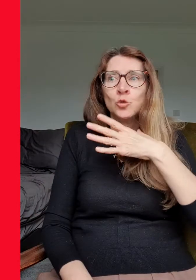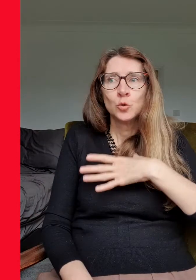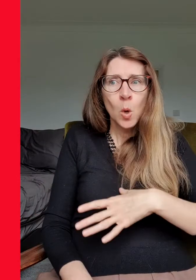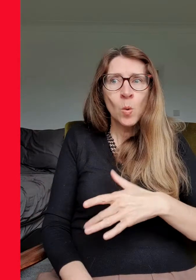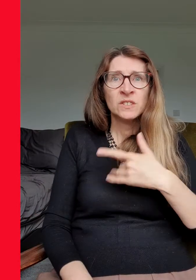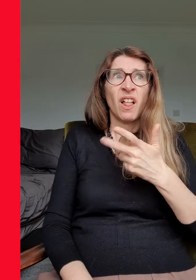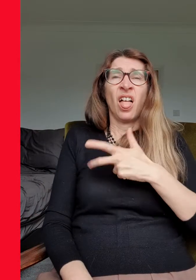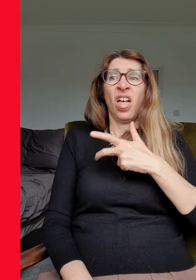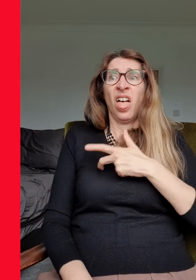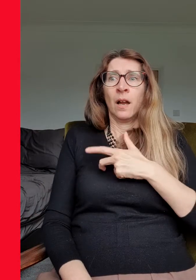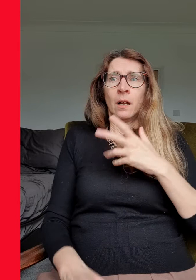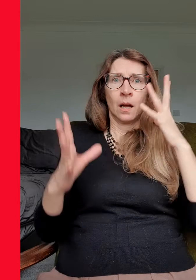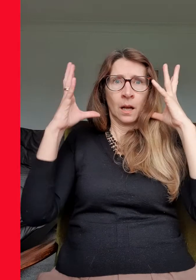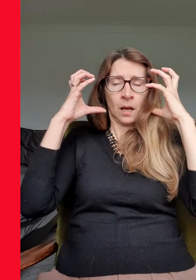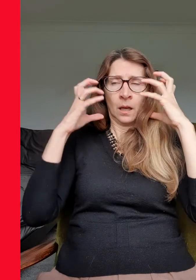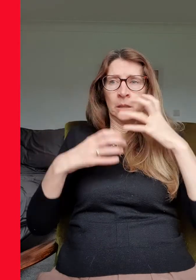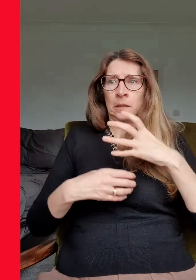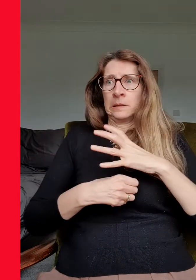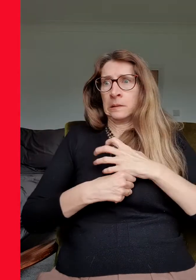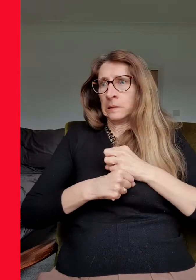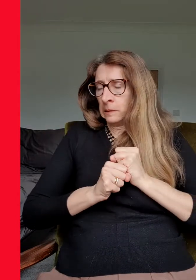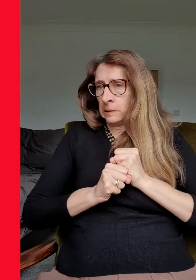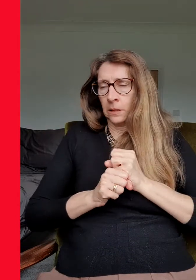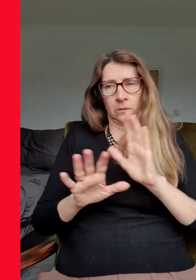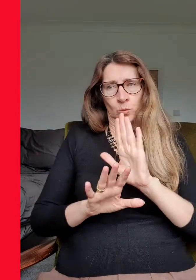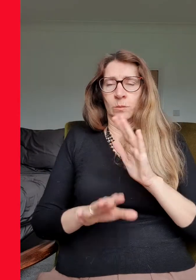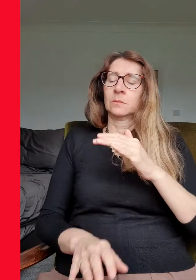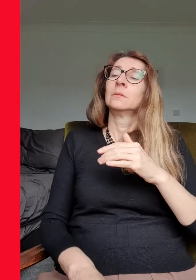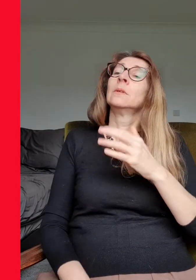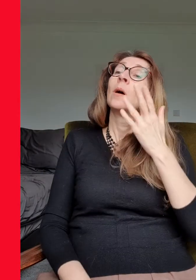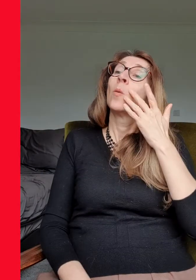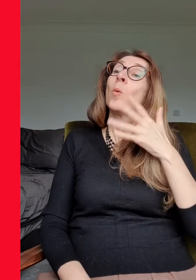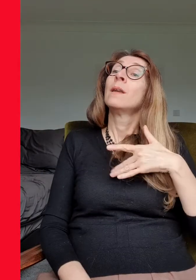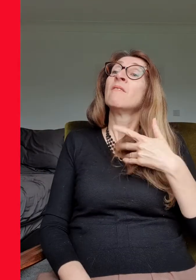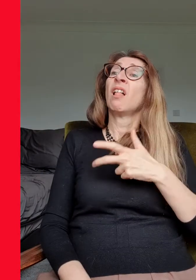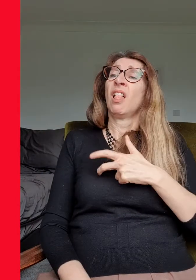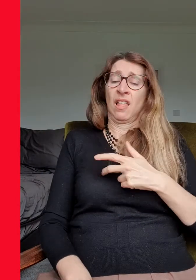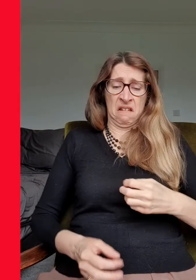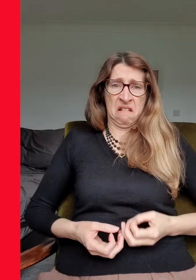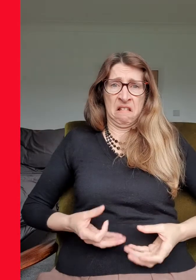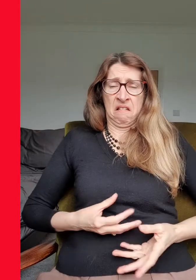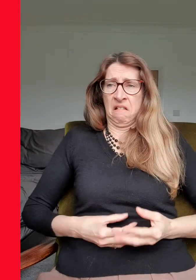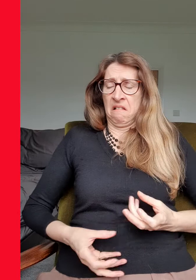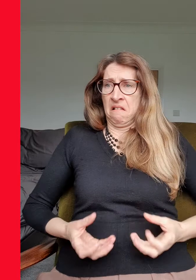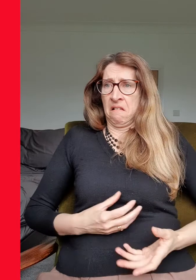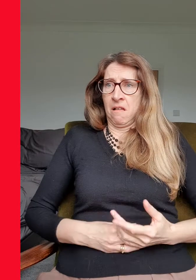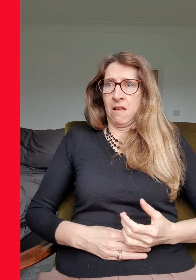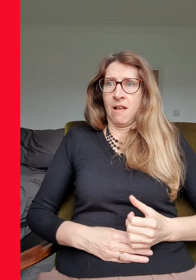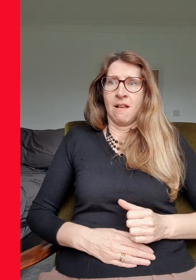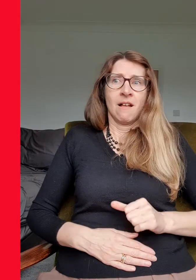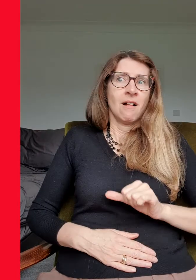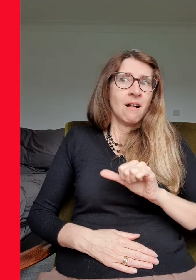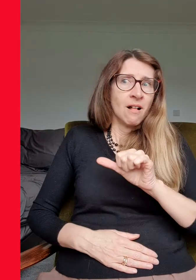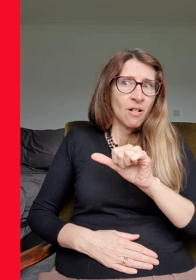feel scared and upset. So when I feel like that, and I feel like I have unhappy butterflies